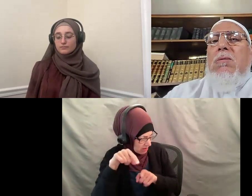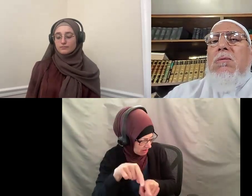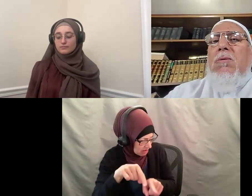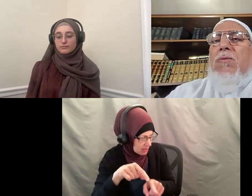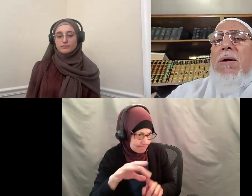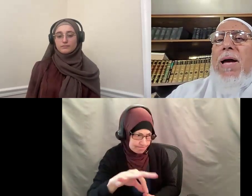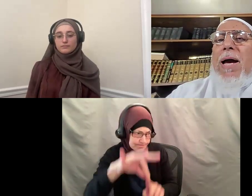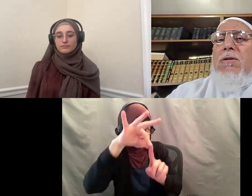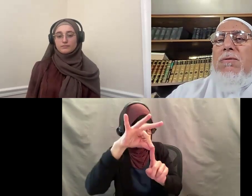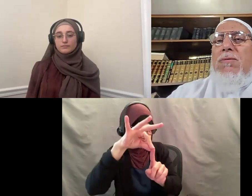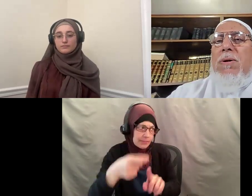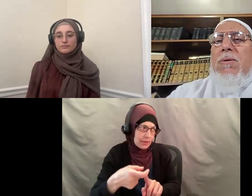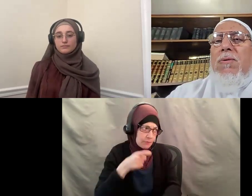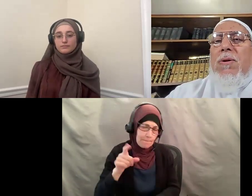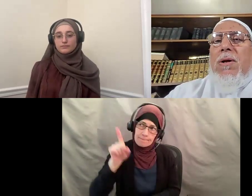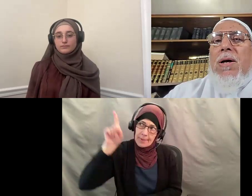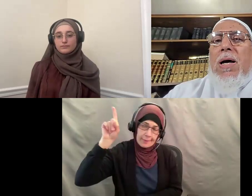was very active,